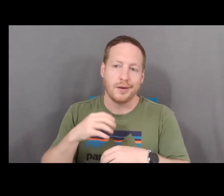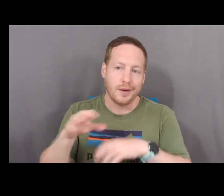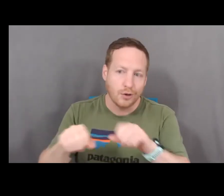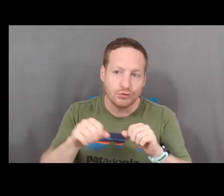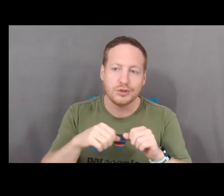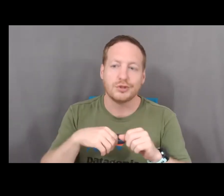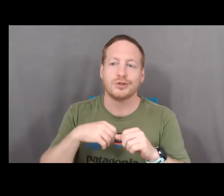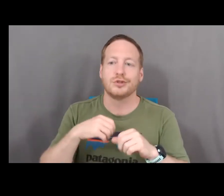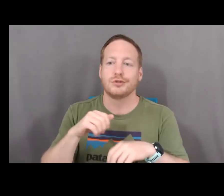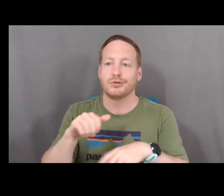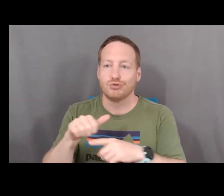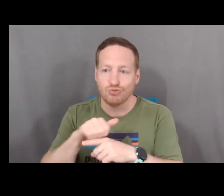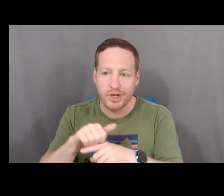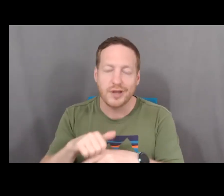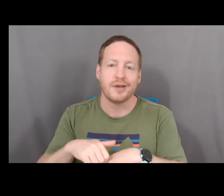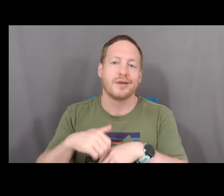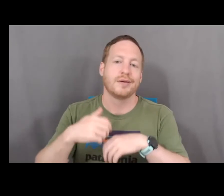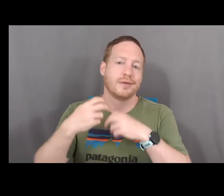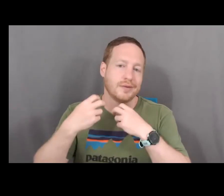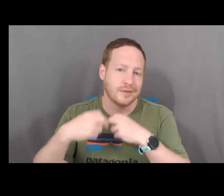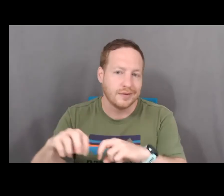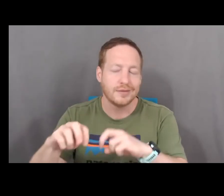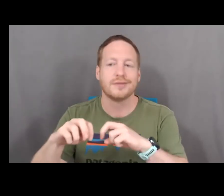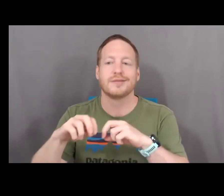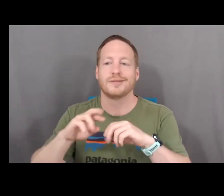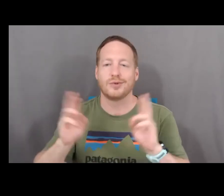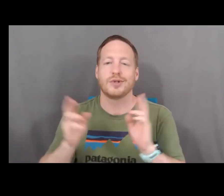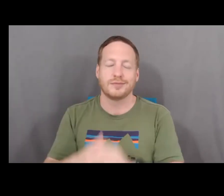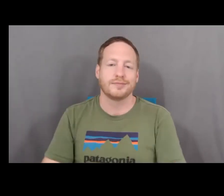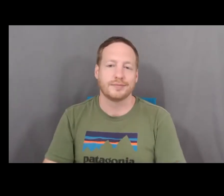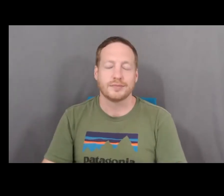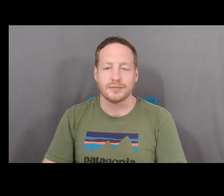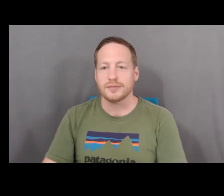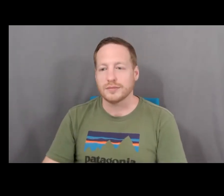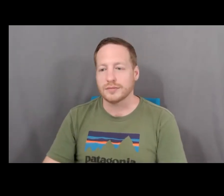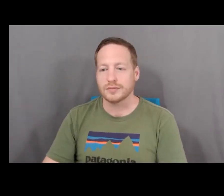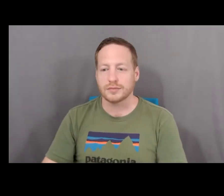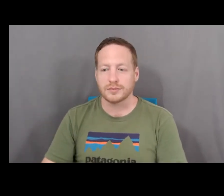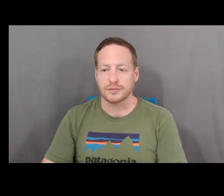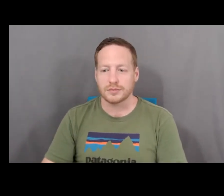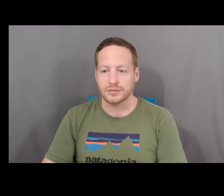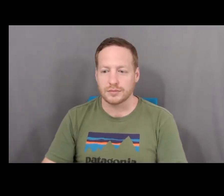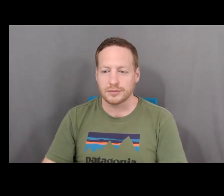can work with that in terms of outreach, training, transitions in terms of new board